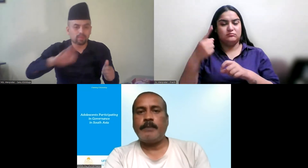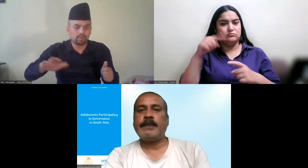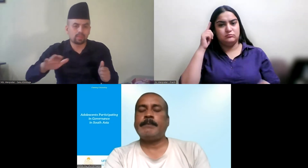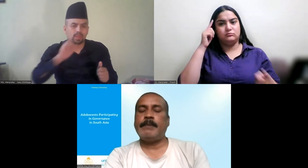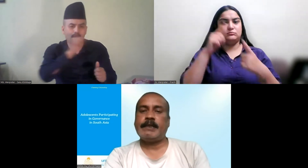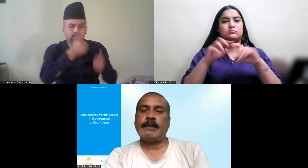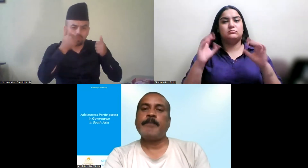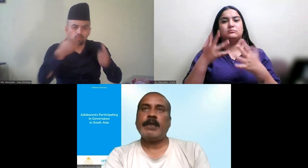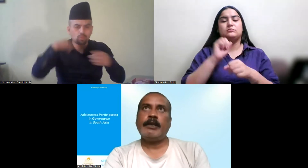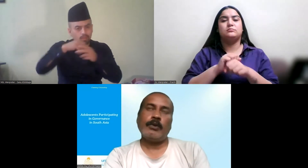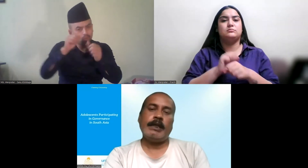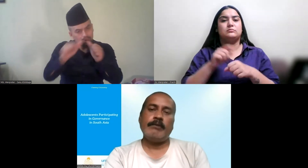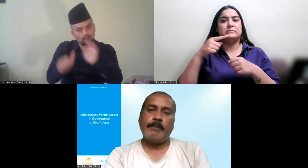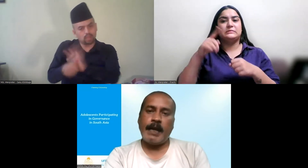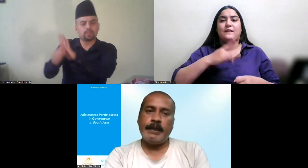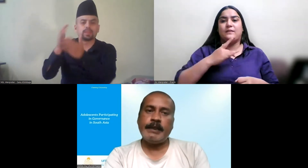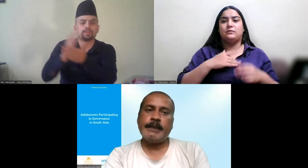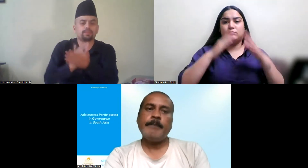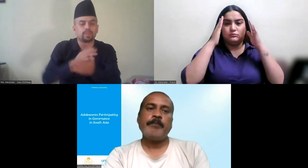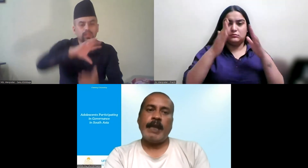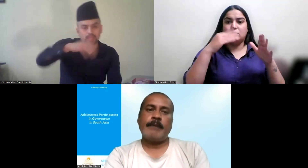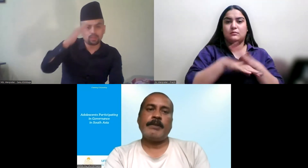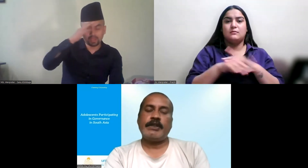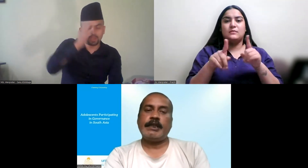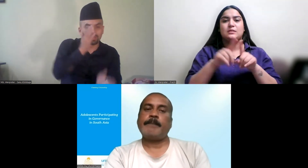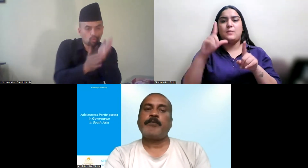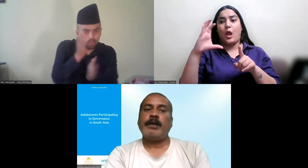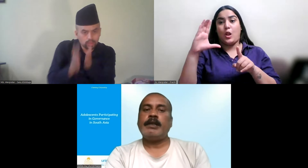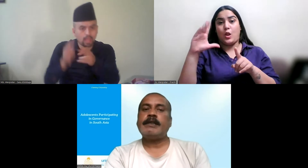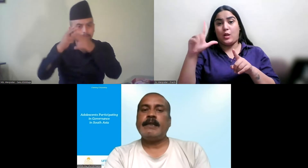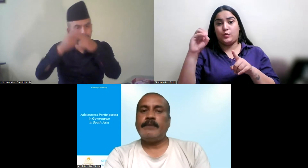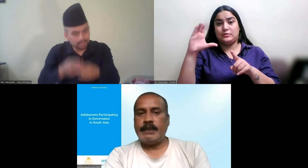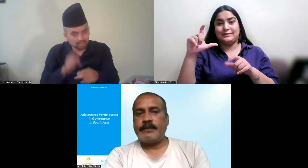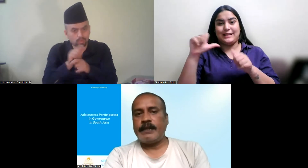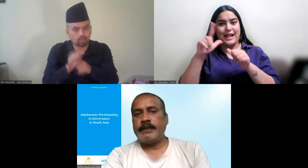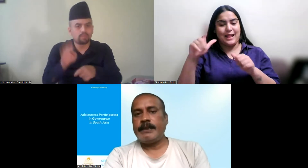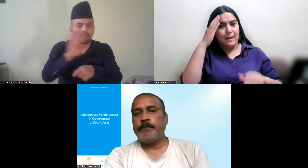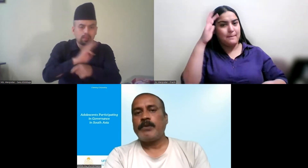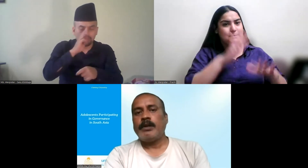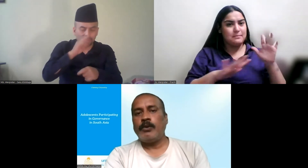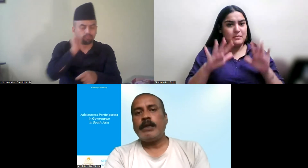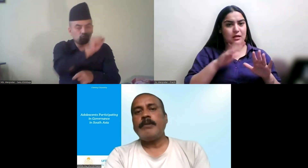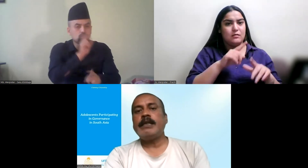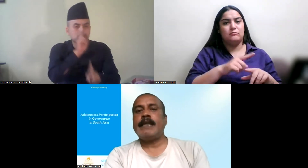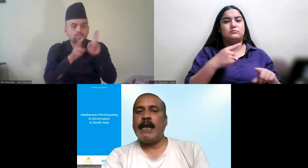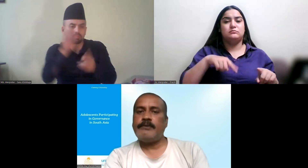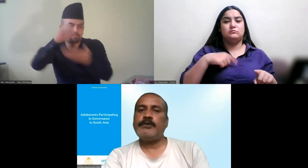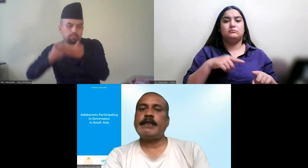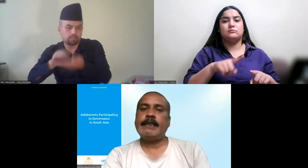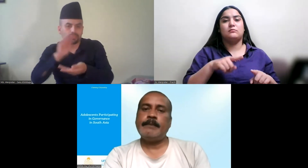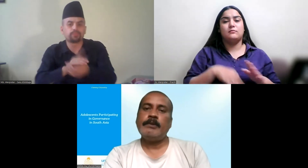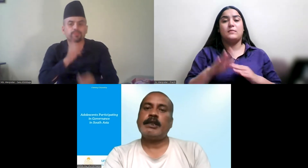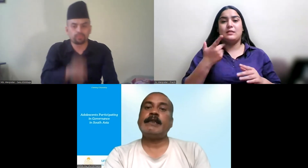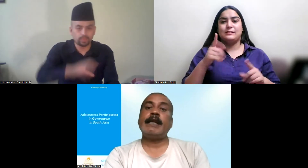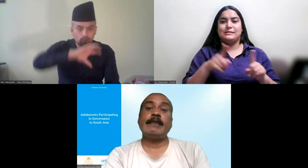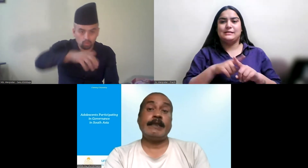meaningful participation in local level planning and budgeting. Under CFLG strategy, local bodies have to